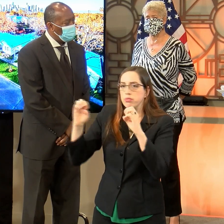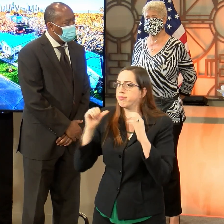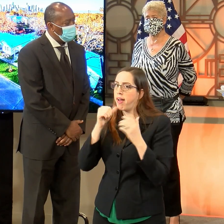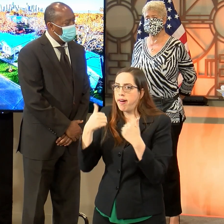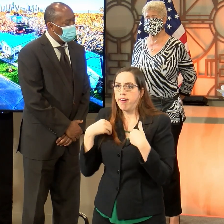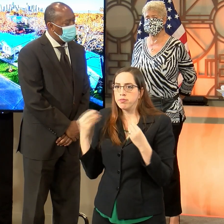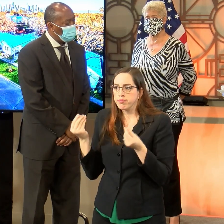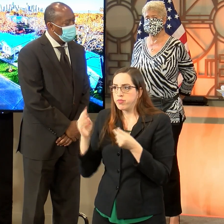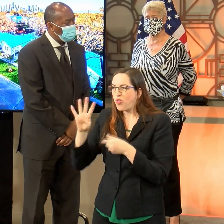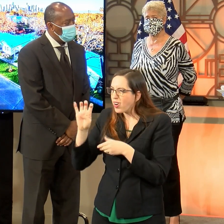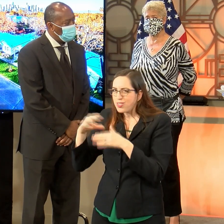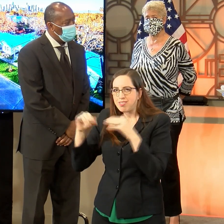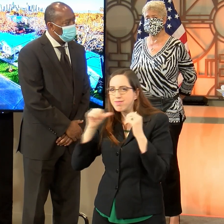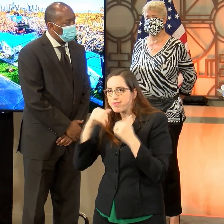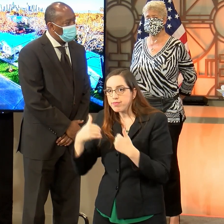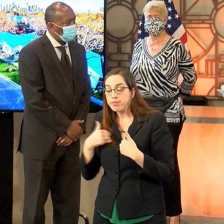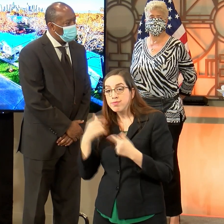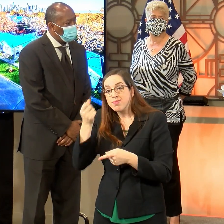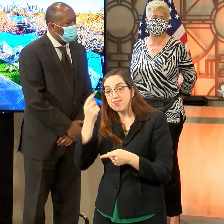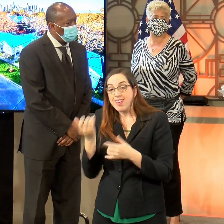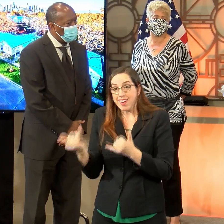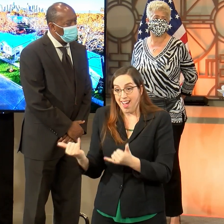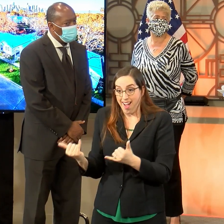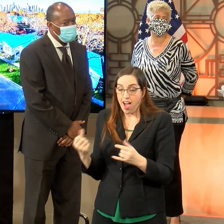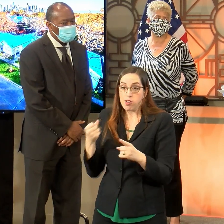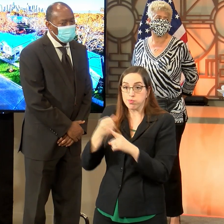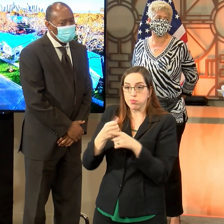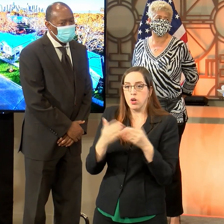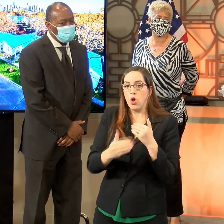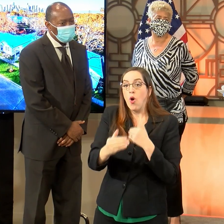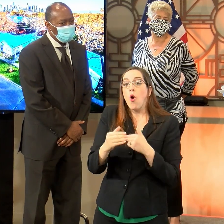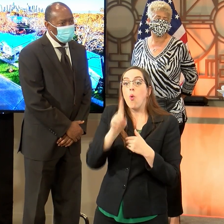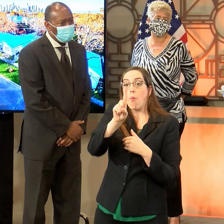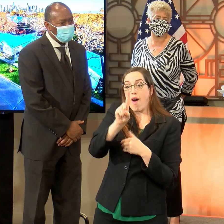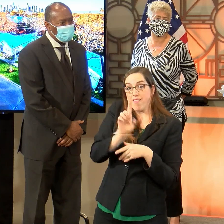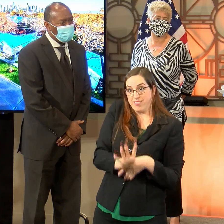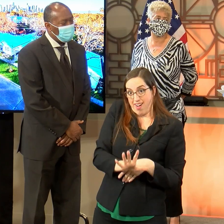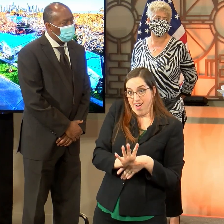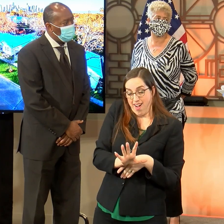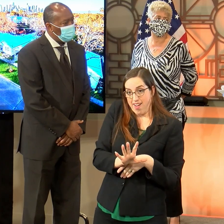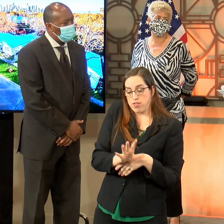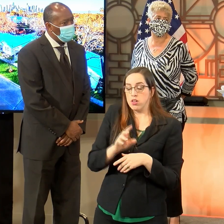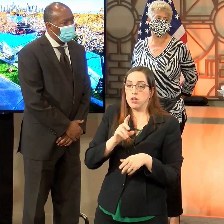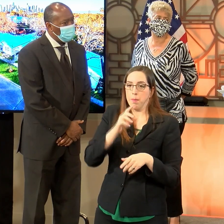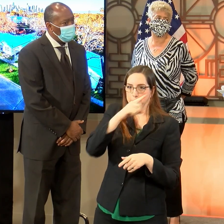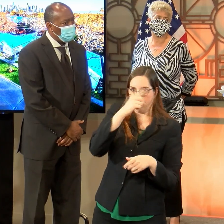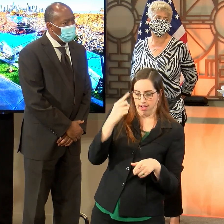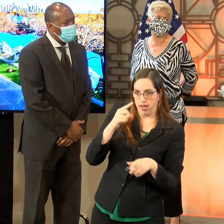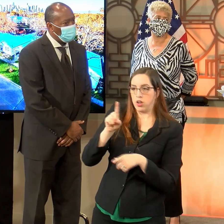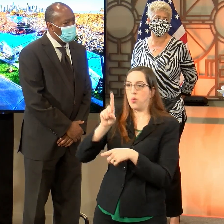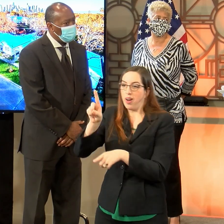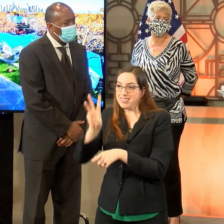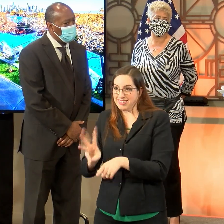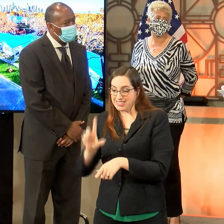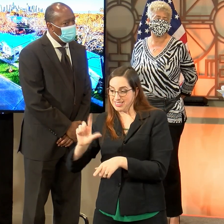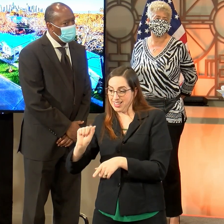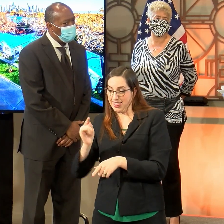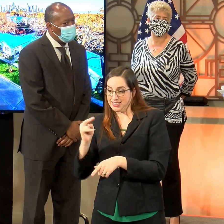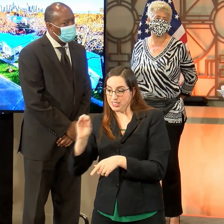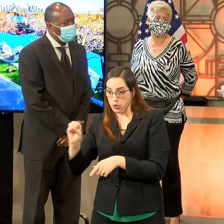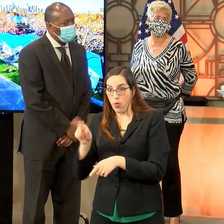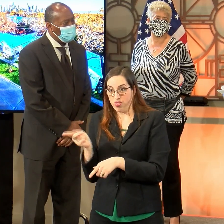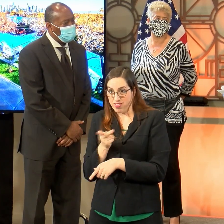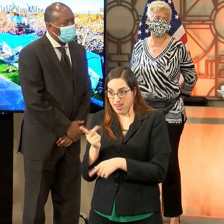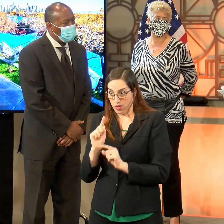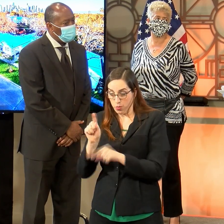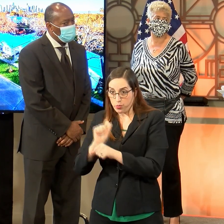despite stay-home orders, only 1 out of every 5 Black workers and 1 out of every 6 Latino workers in the United States